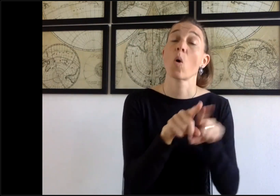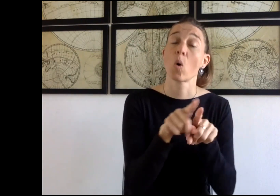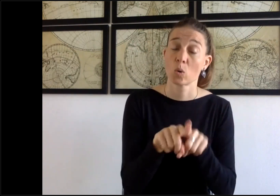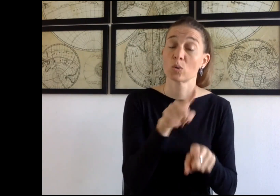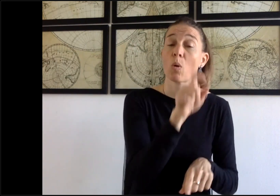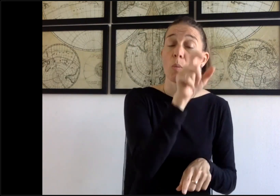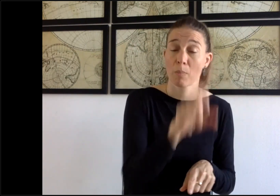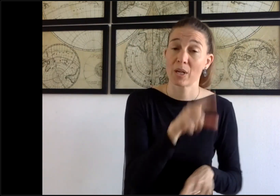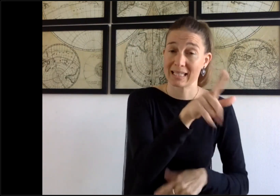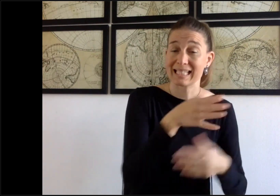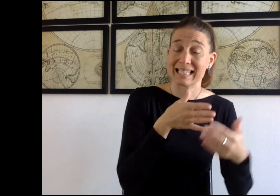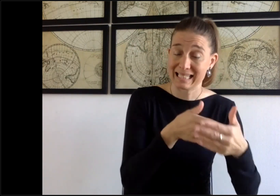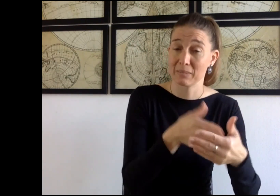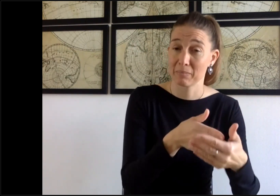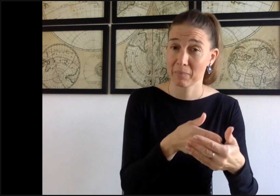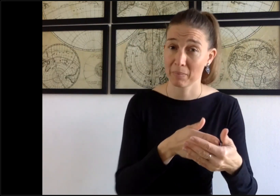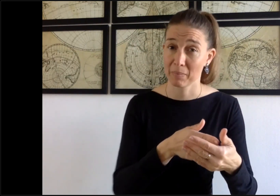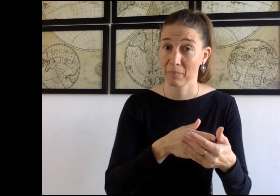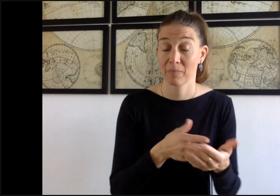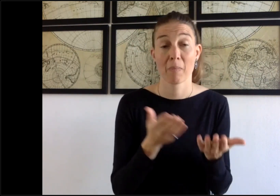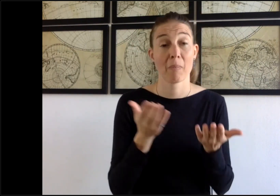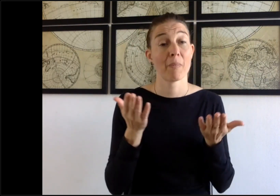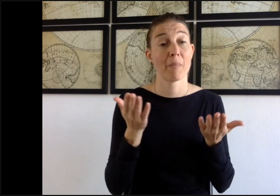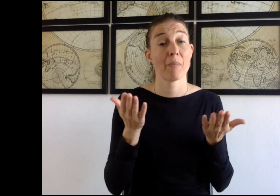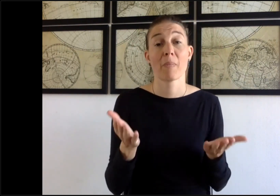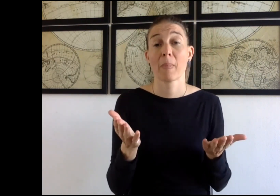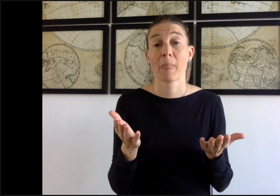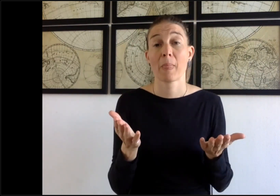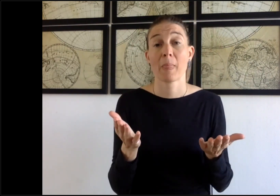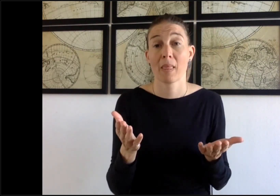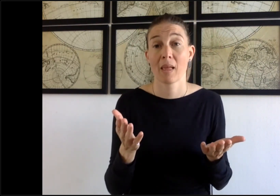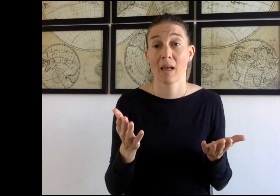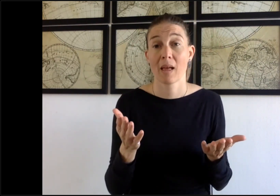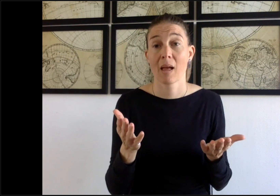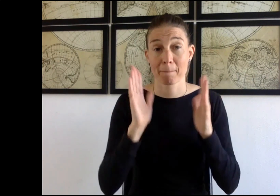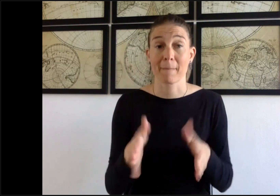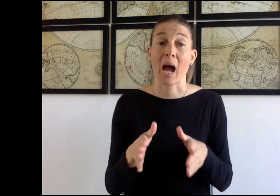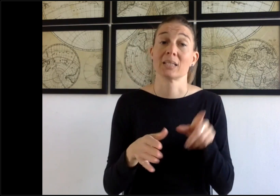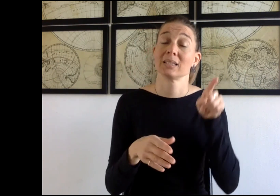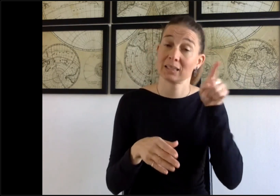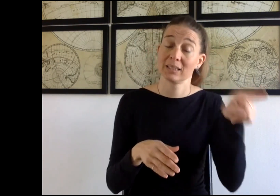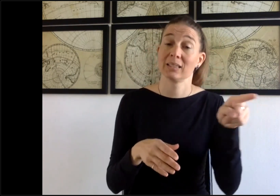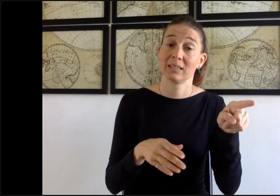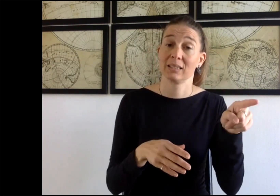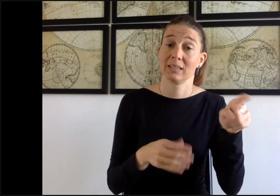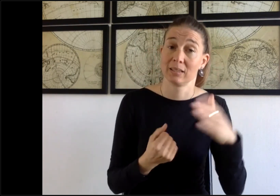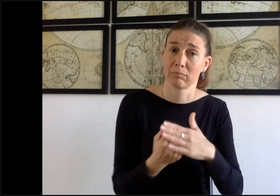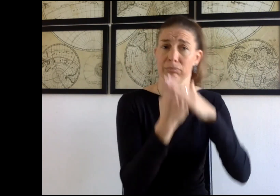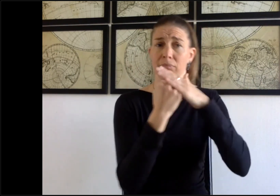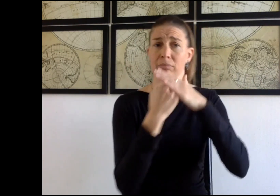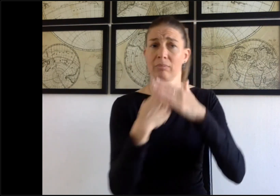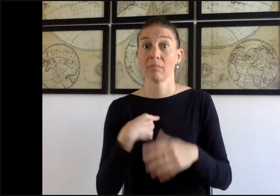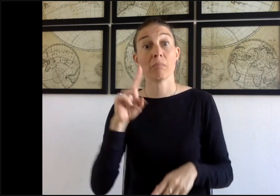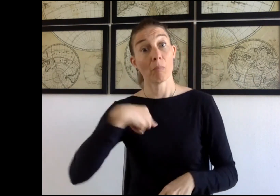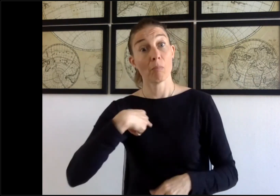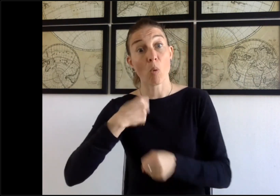he just have to foresee to my costs. And I was not yet working because I was just about